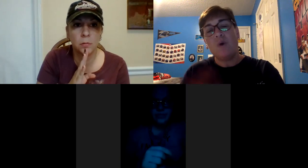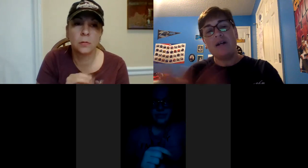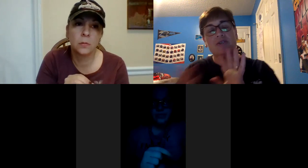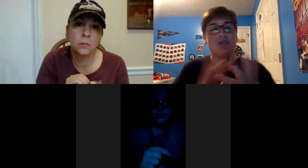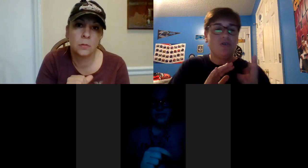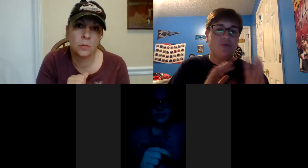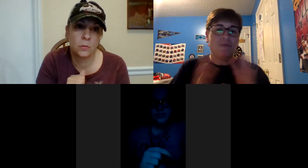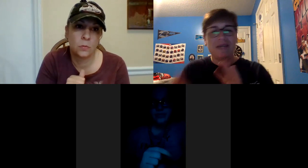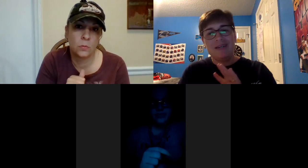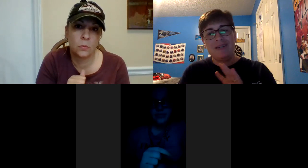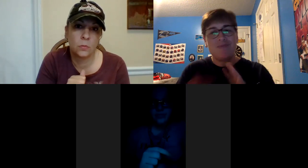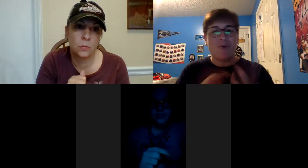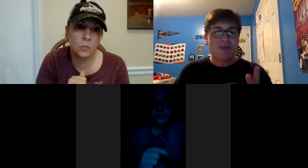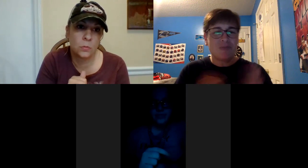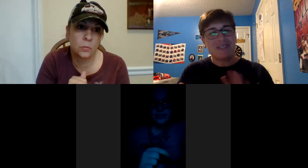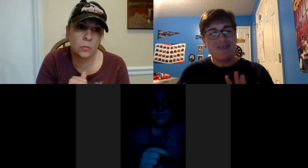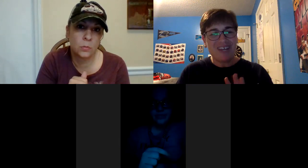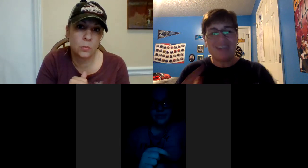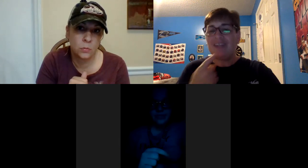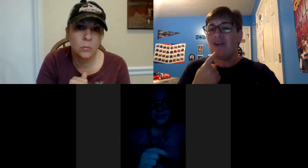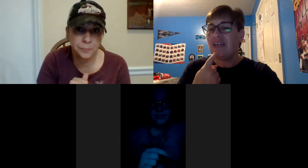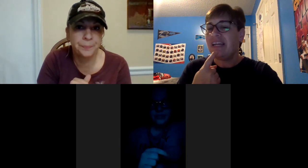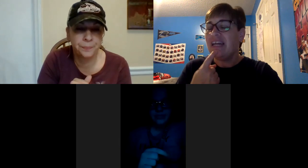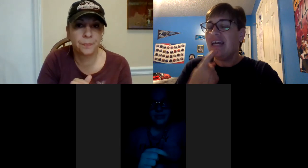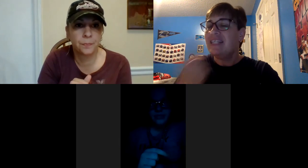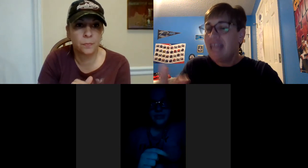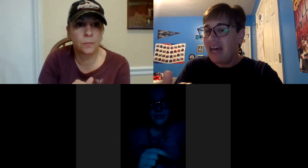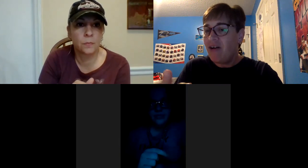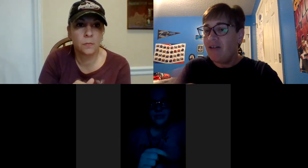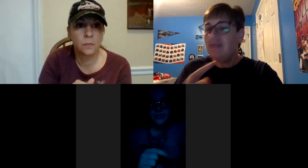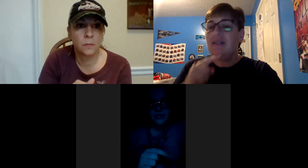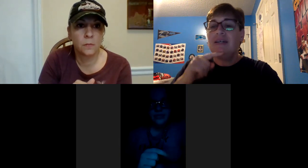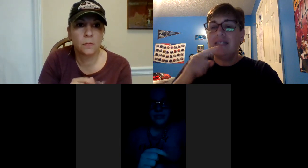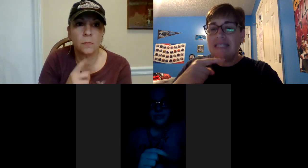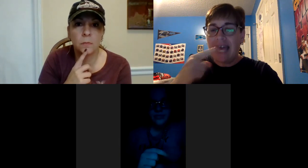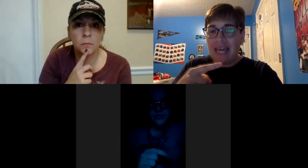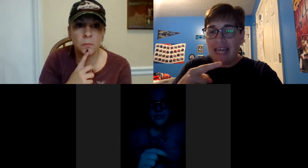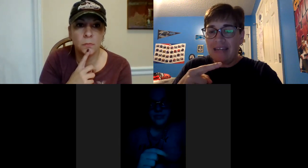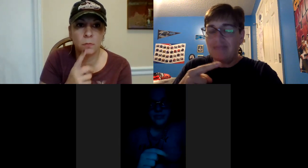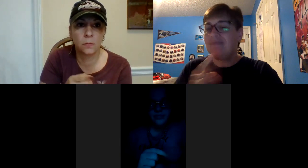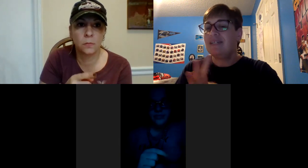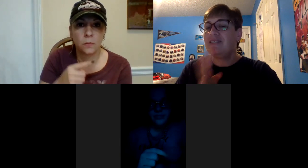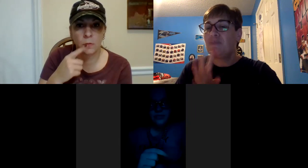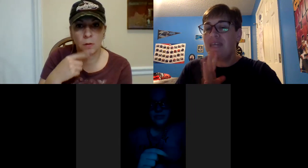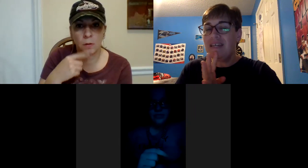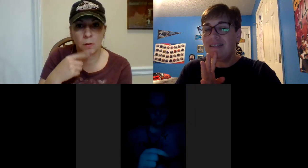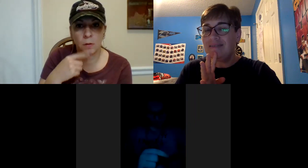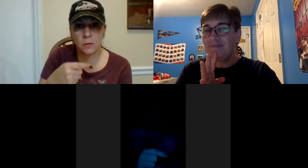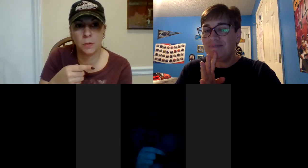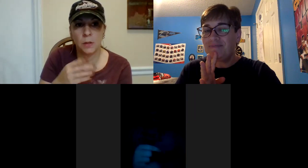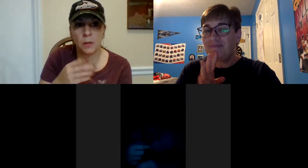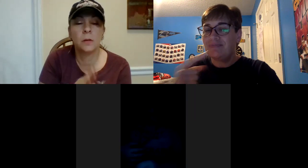you want to be more specific, like tell, say,